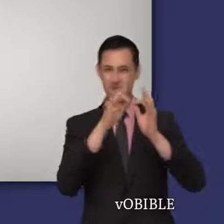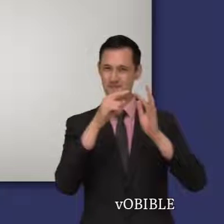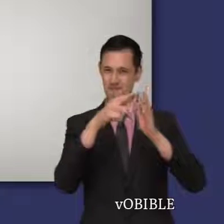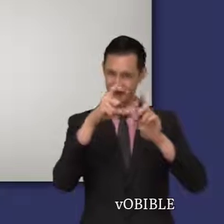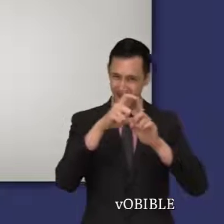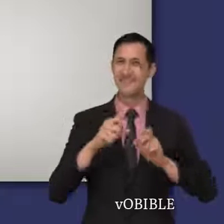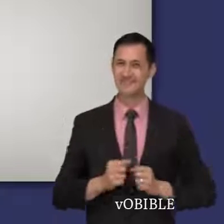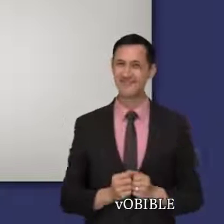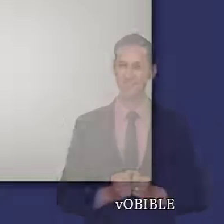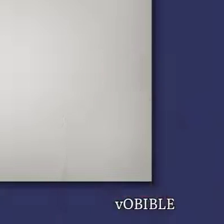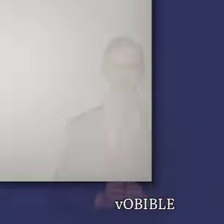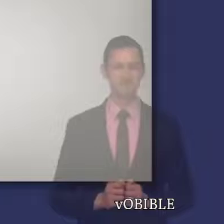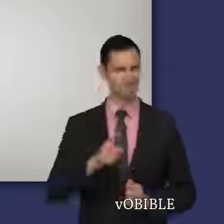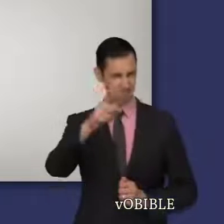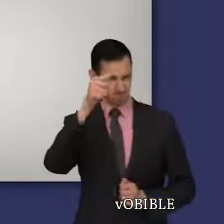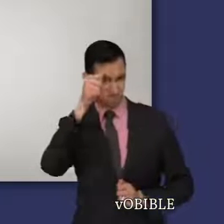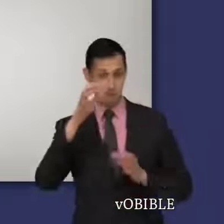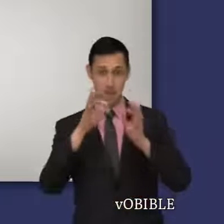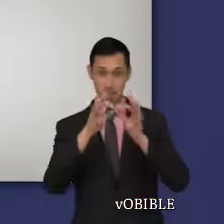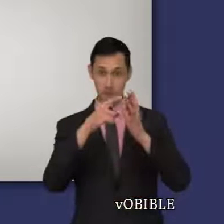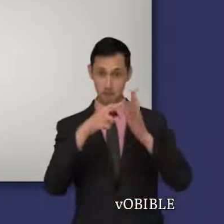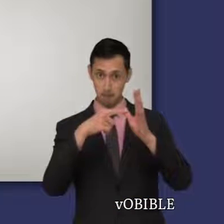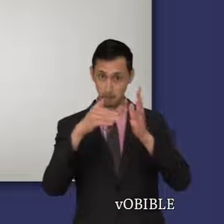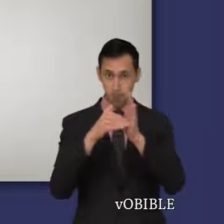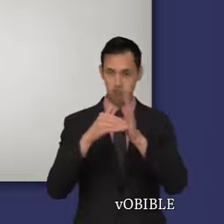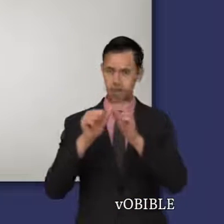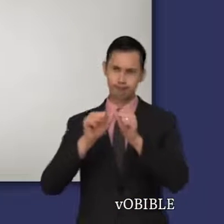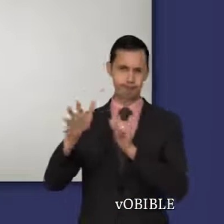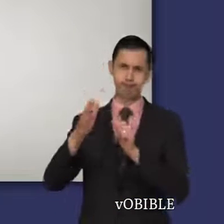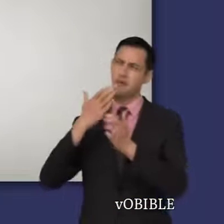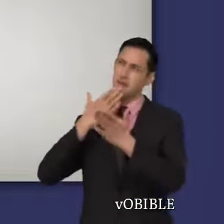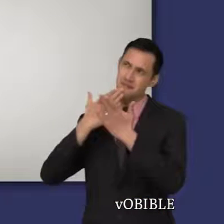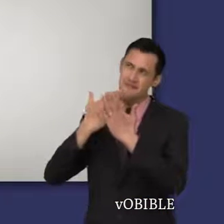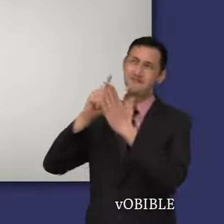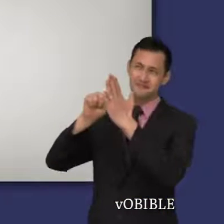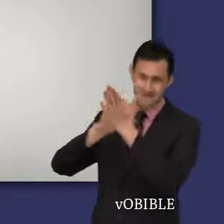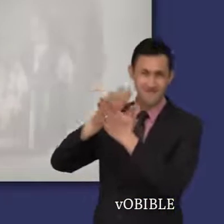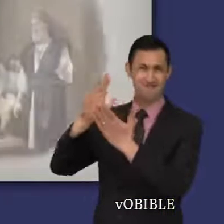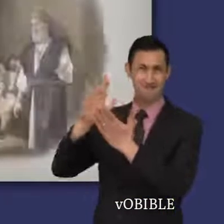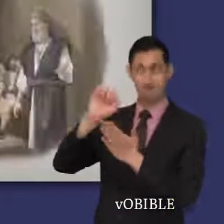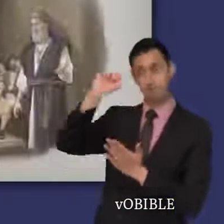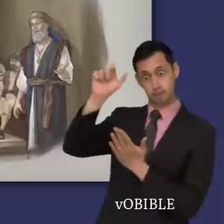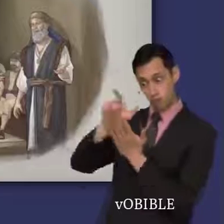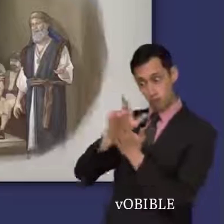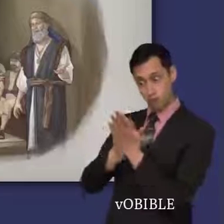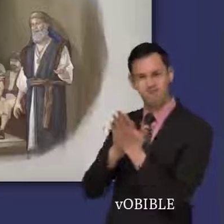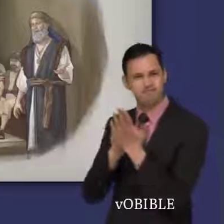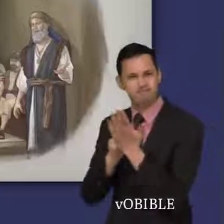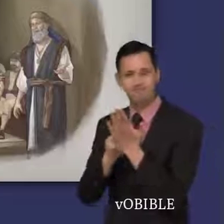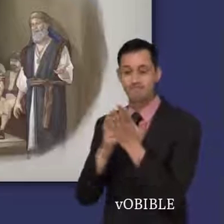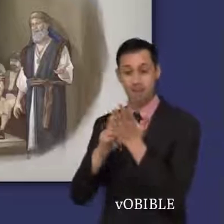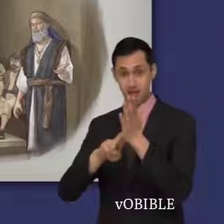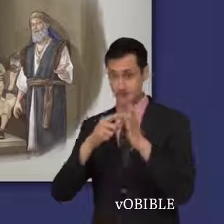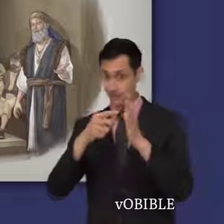Did you know? Boaz set a fine example of obedience to Jehovah. He did all in his power